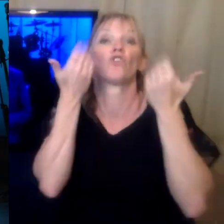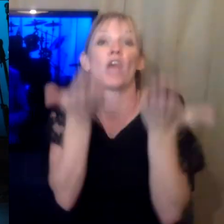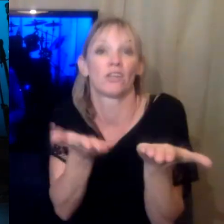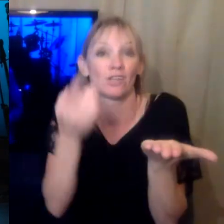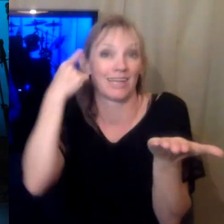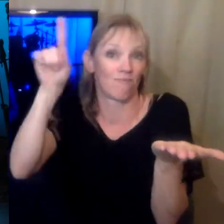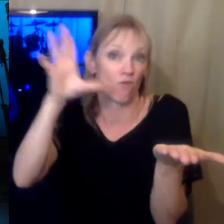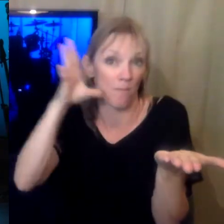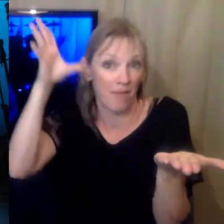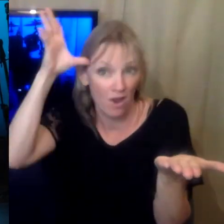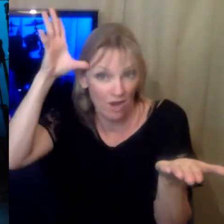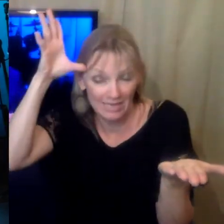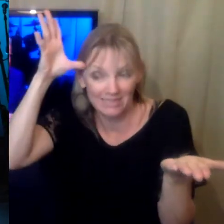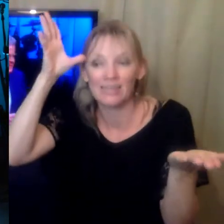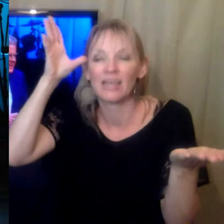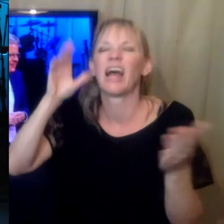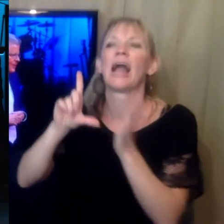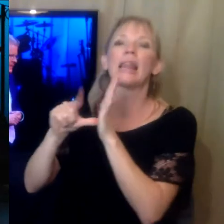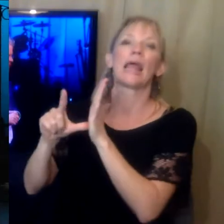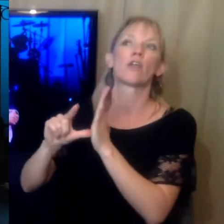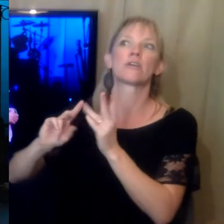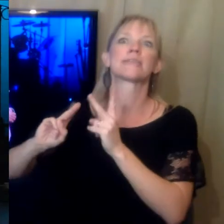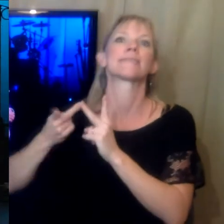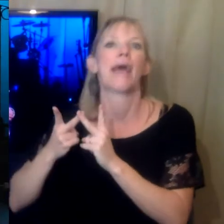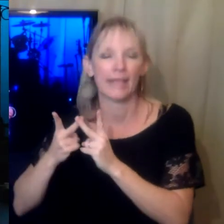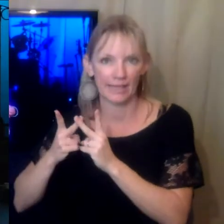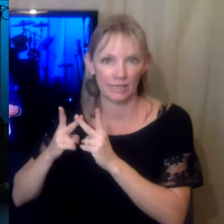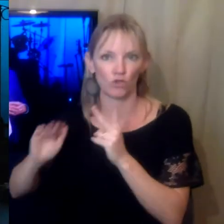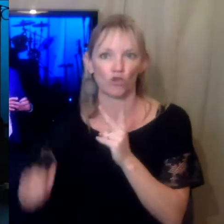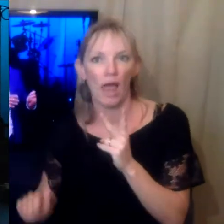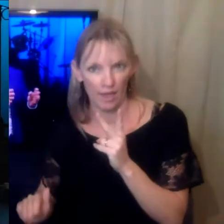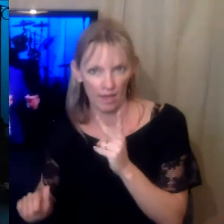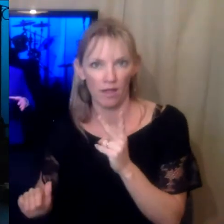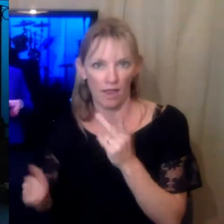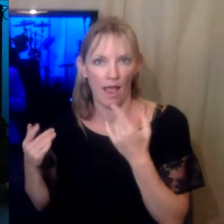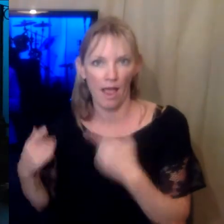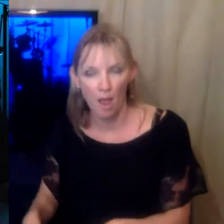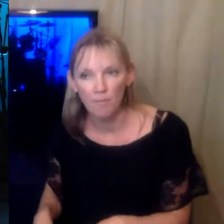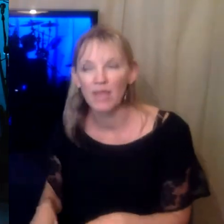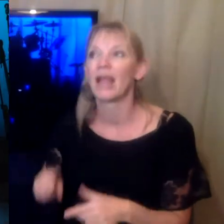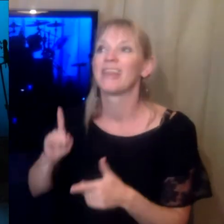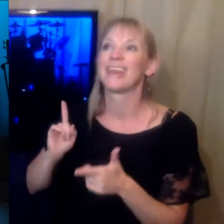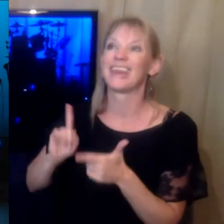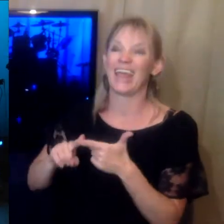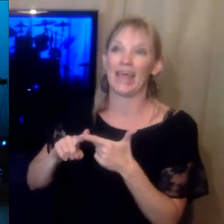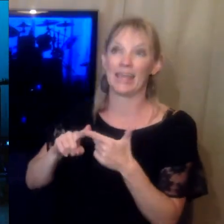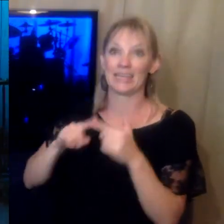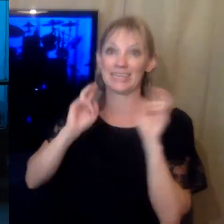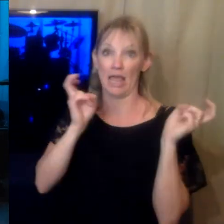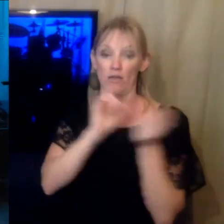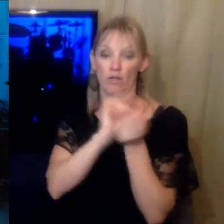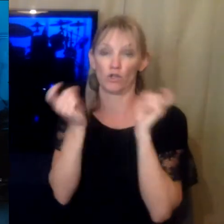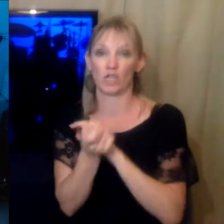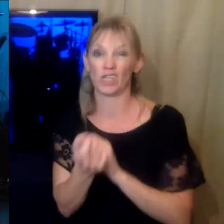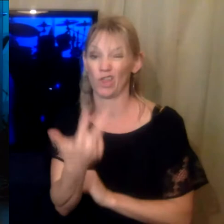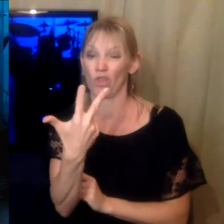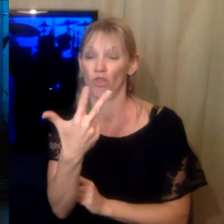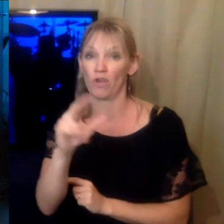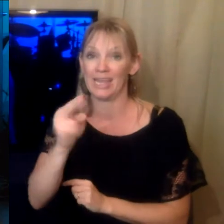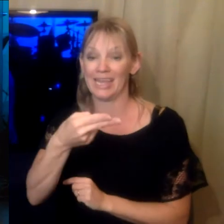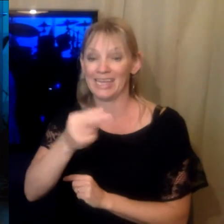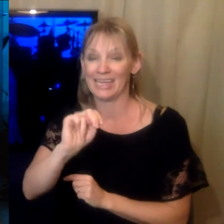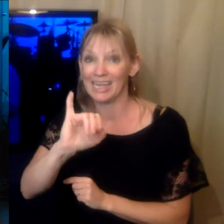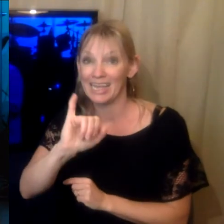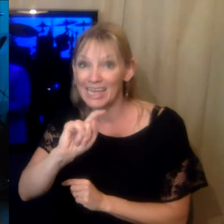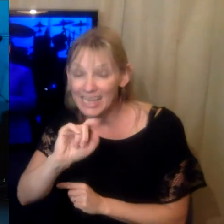the way, the blessing of a second child came along, and he retitled it again as 3 Little Hints for Parents. And then the blessing of the